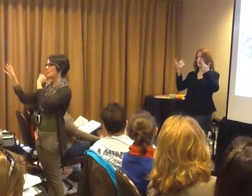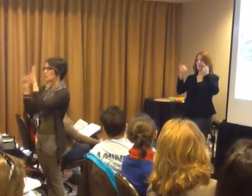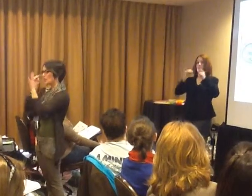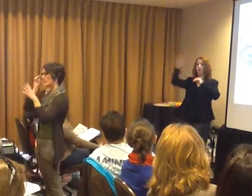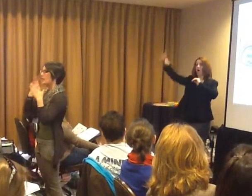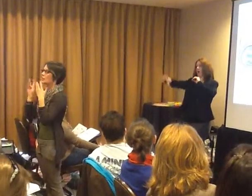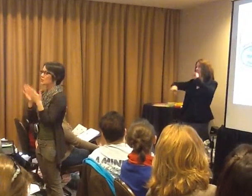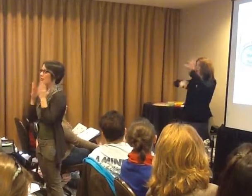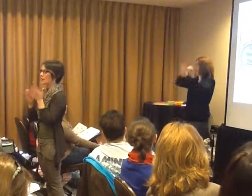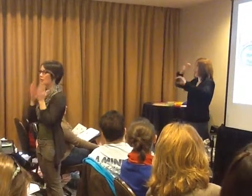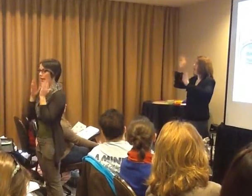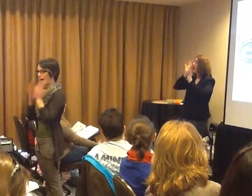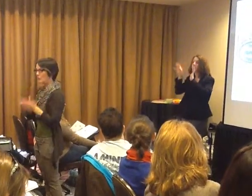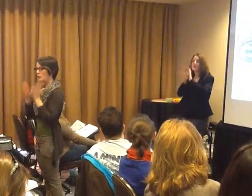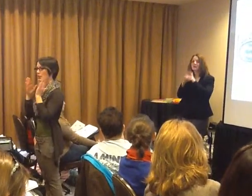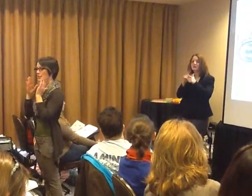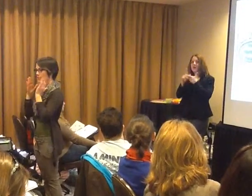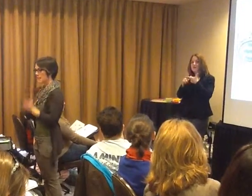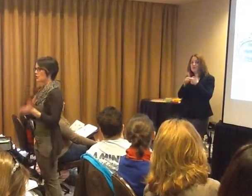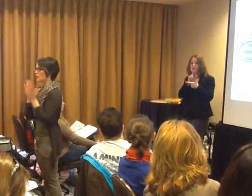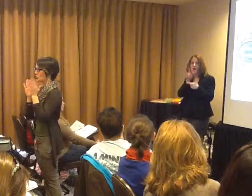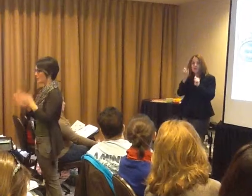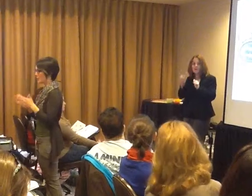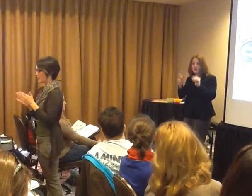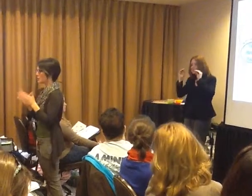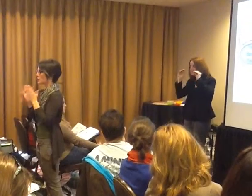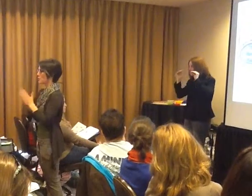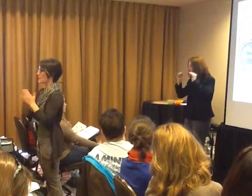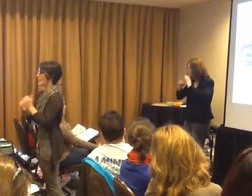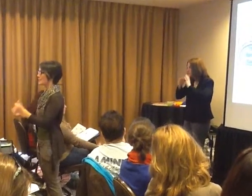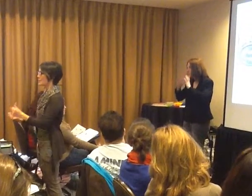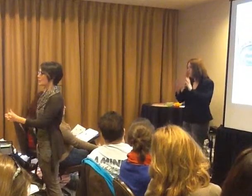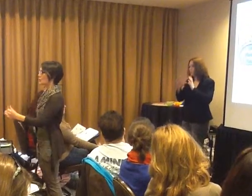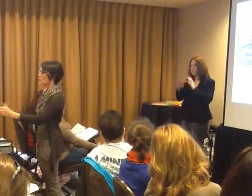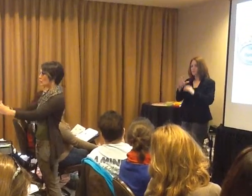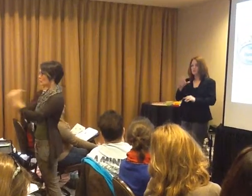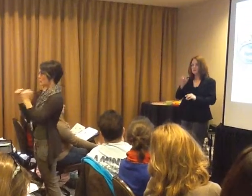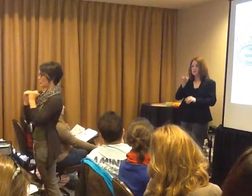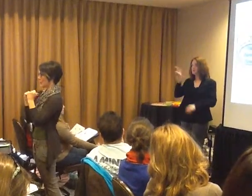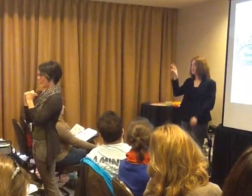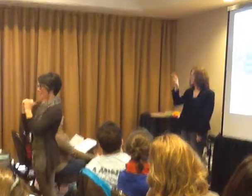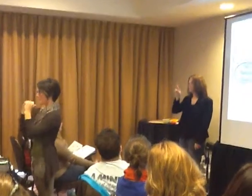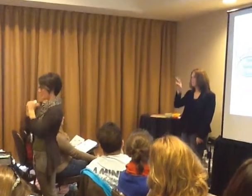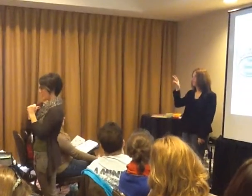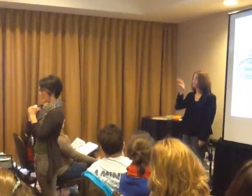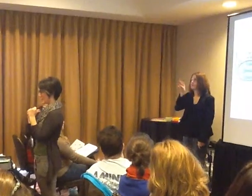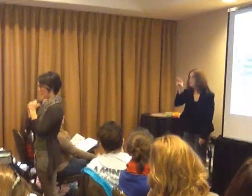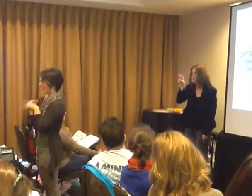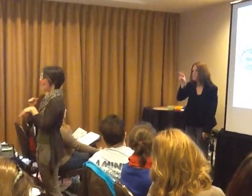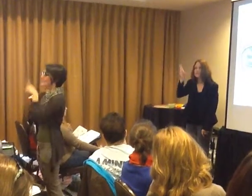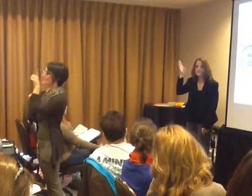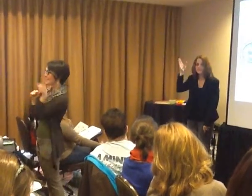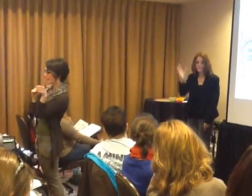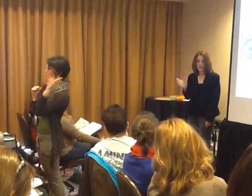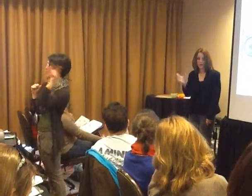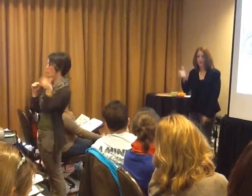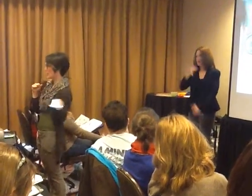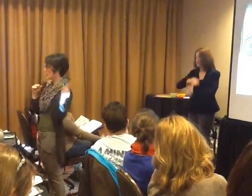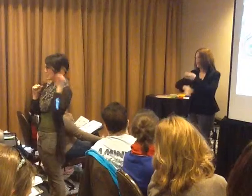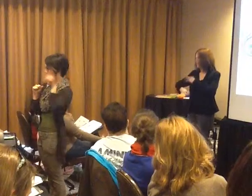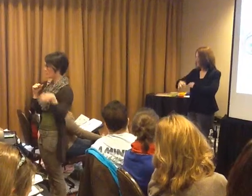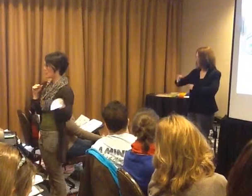flashing images, so that you could actually teach your students to attend to you, the speaker, instead